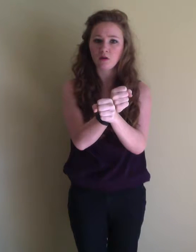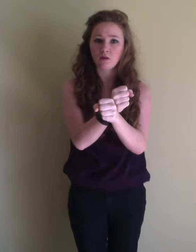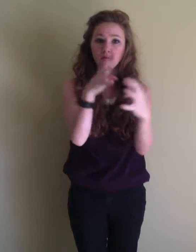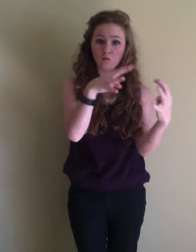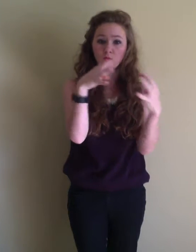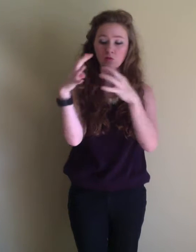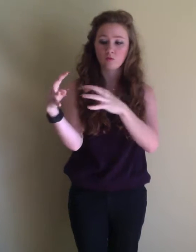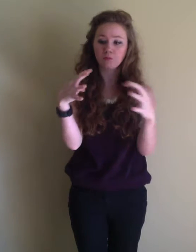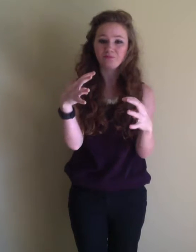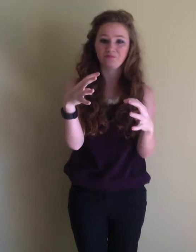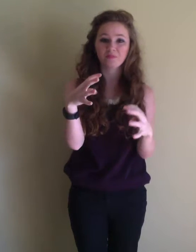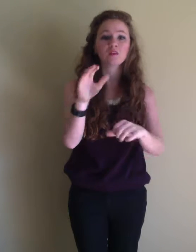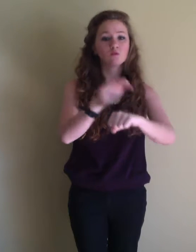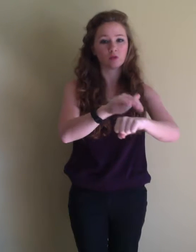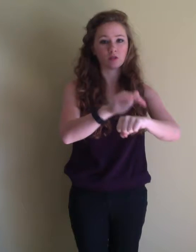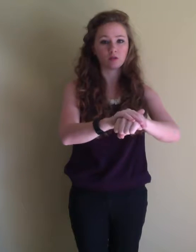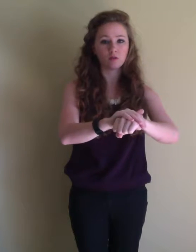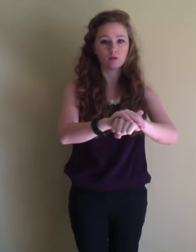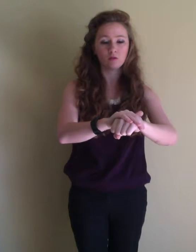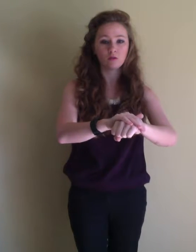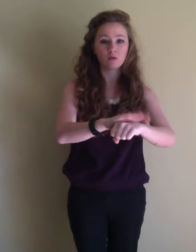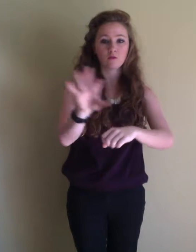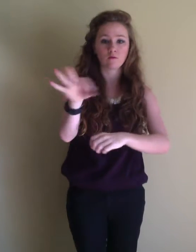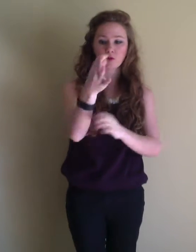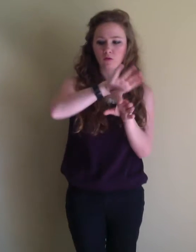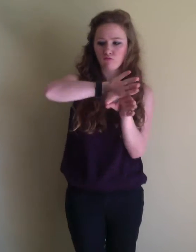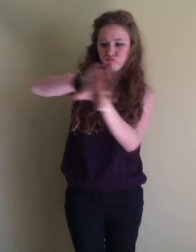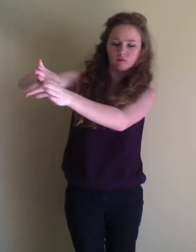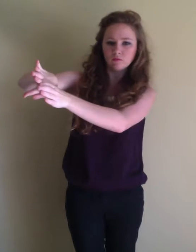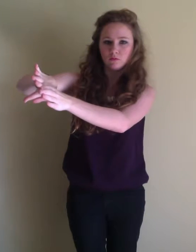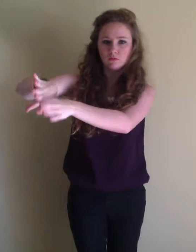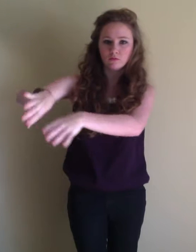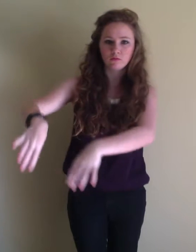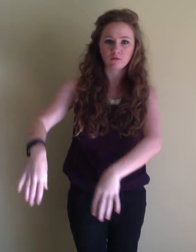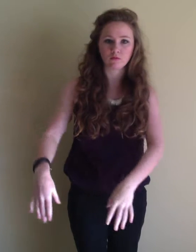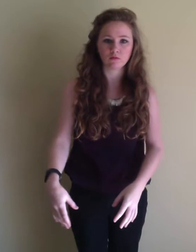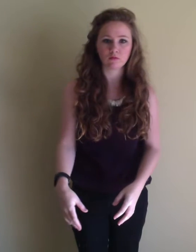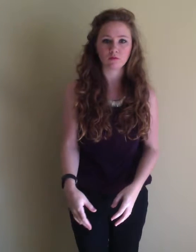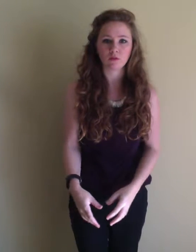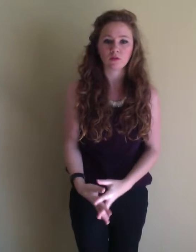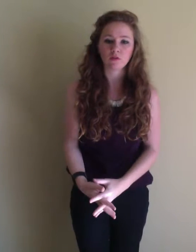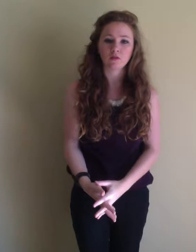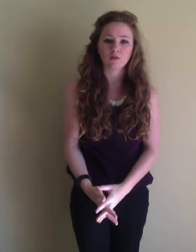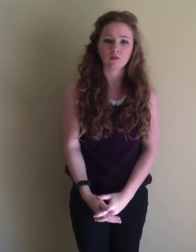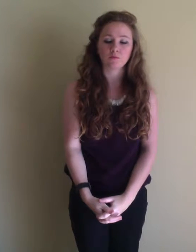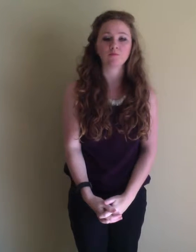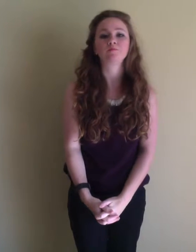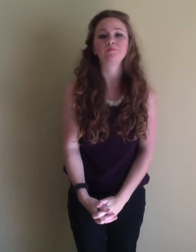kick out the French, and they start having a few conflicts with the Native Americans that we're going to see more about as the course goes on.